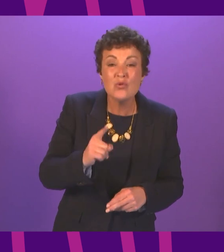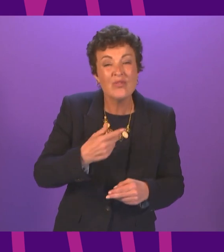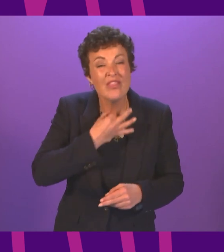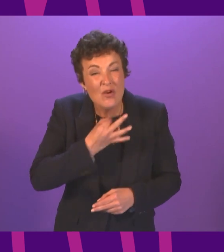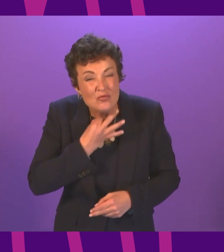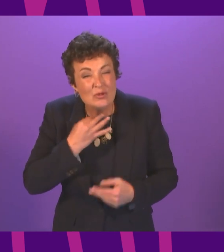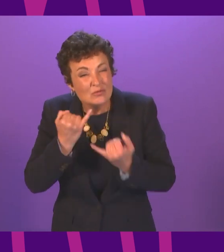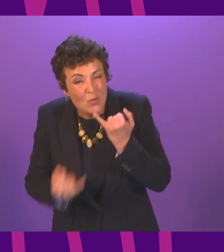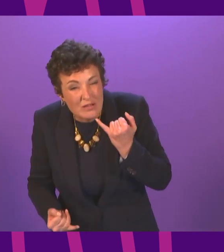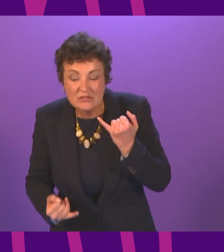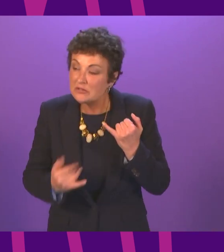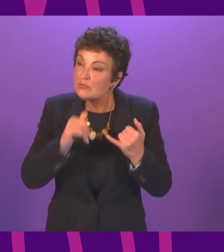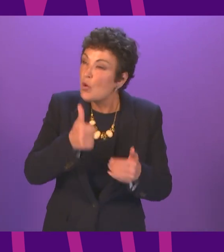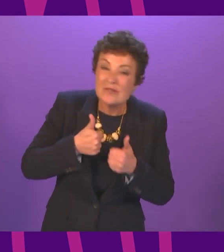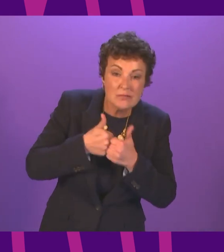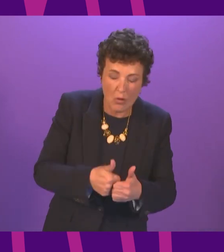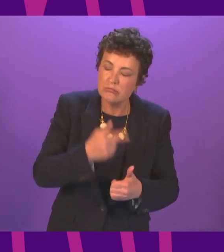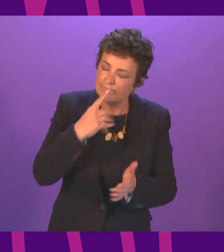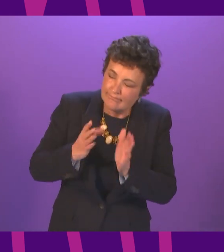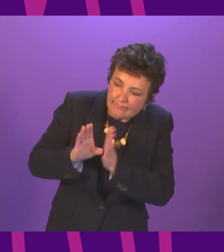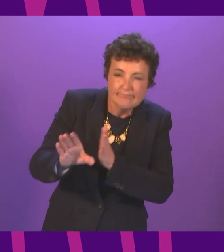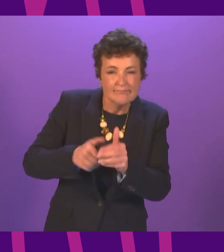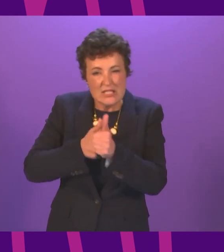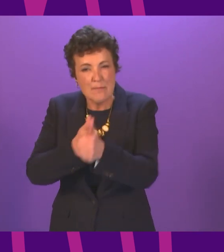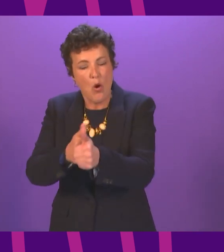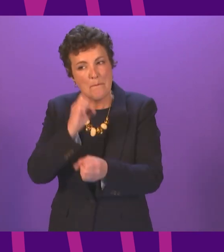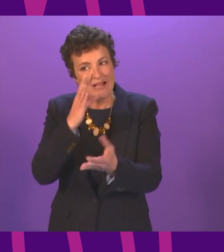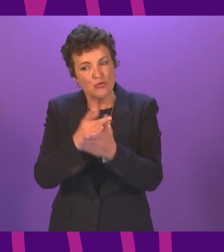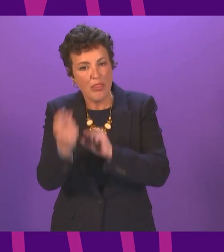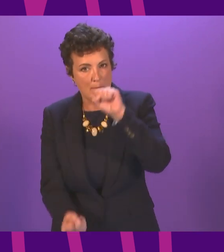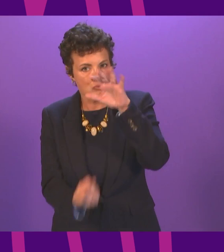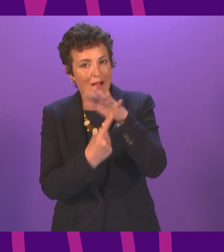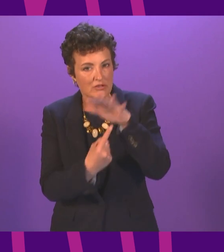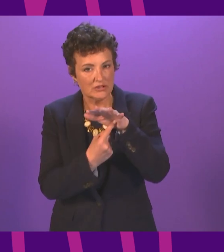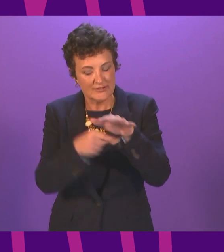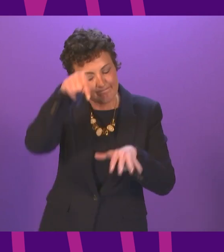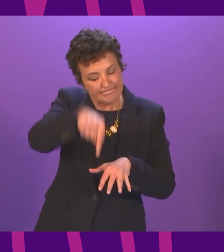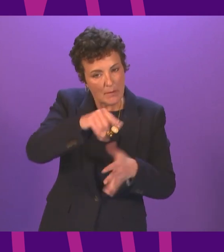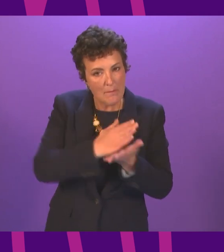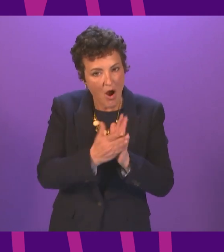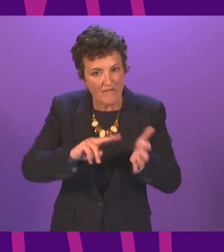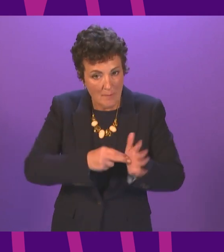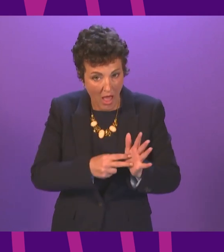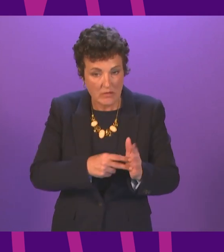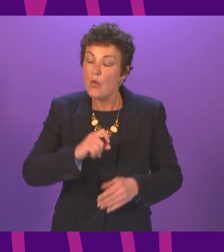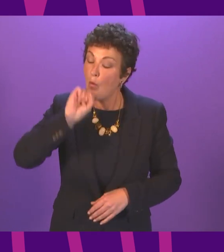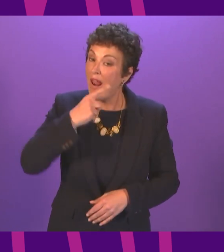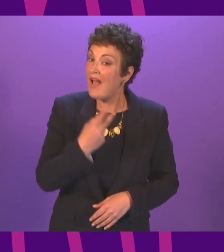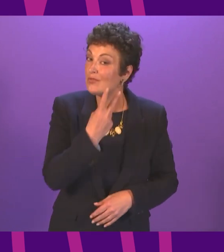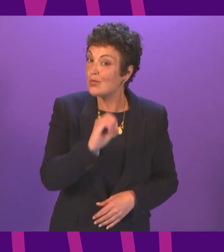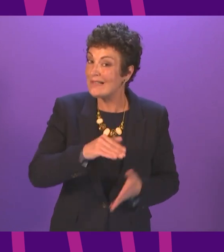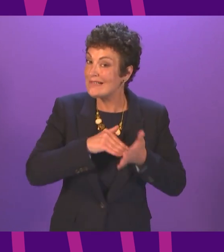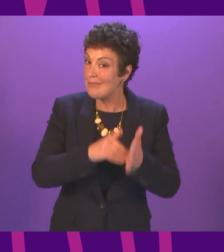ensure that those who have been worst affected by the pandemic are prioritised in our recovery. We will roll out a £20 million